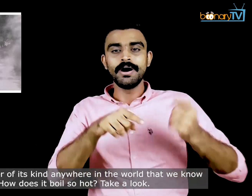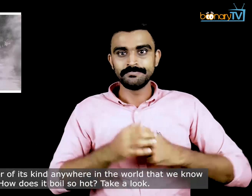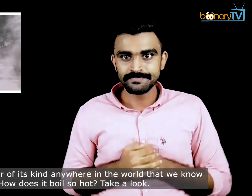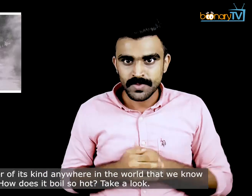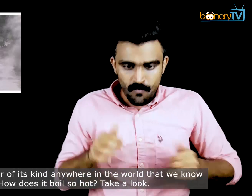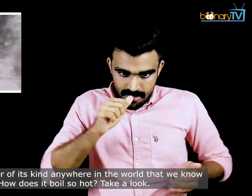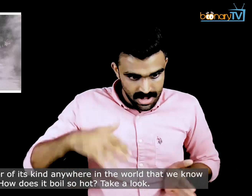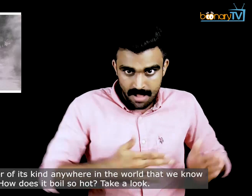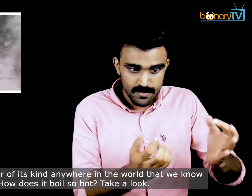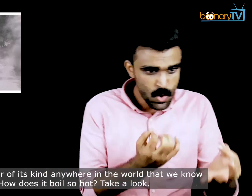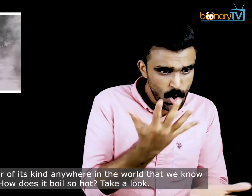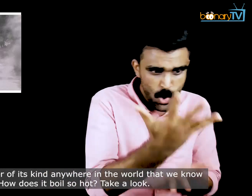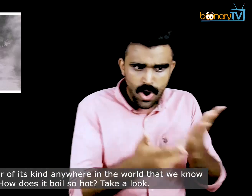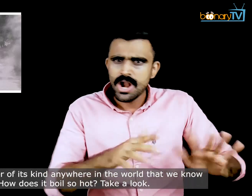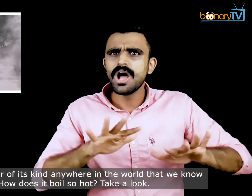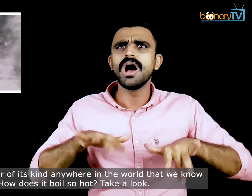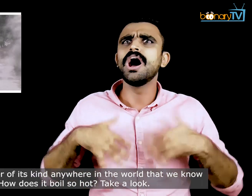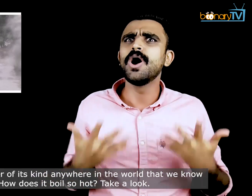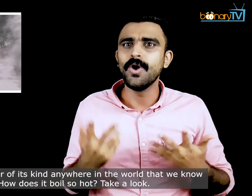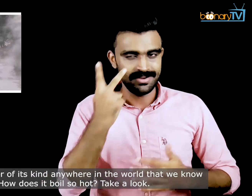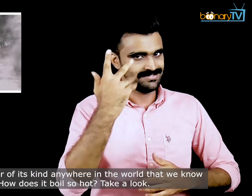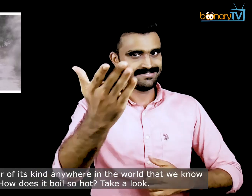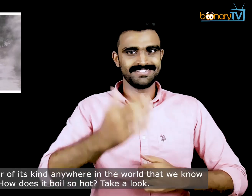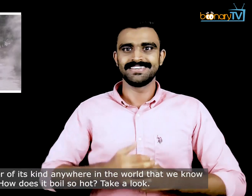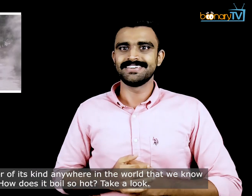world that we know of. How does it boil so hot? Take a look.